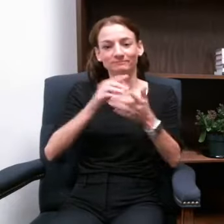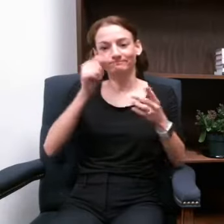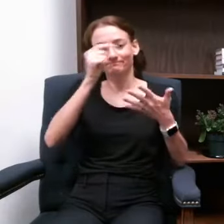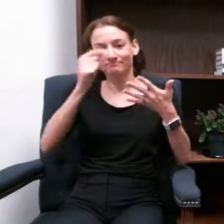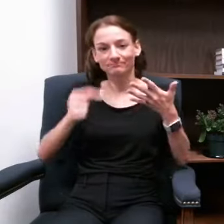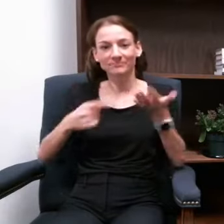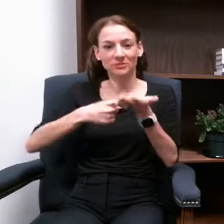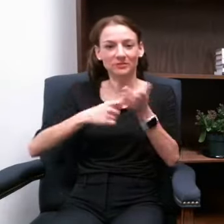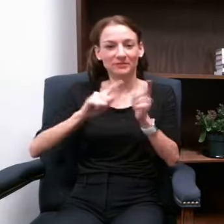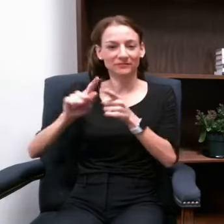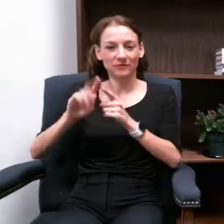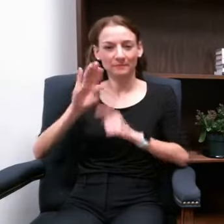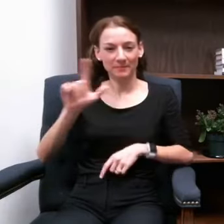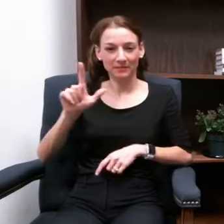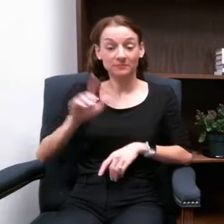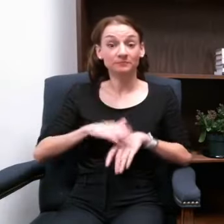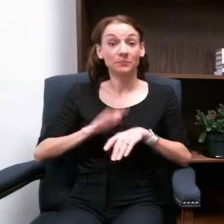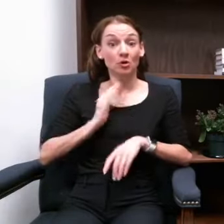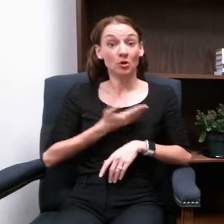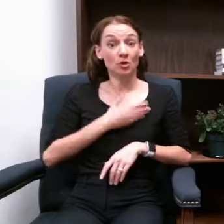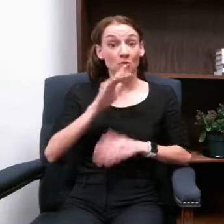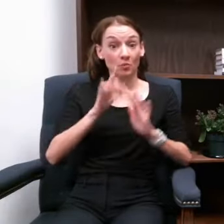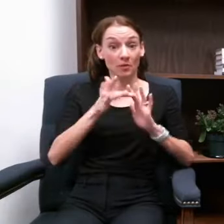our website,